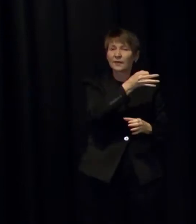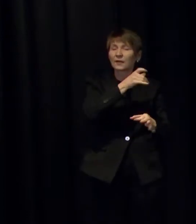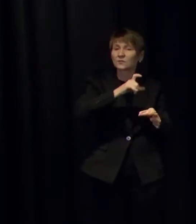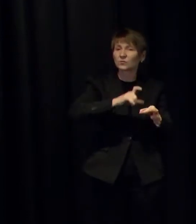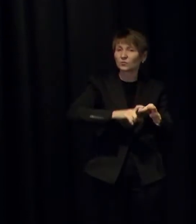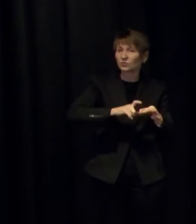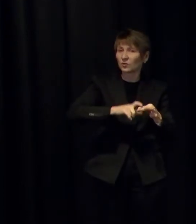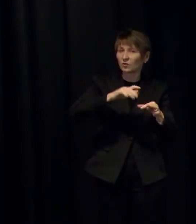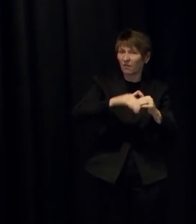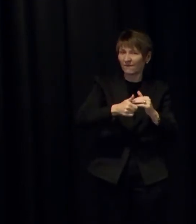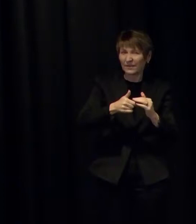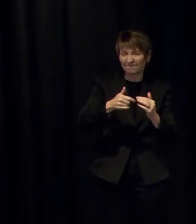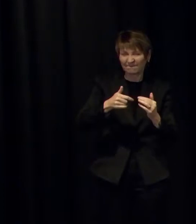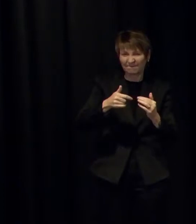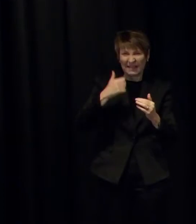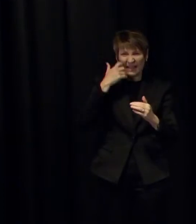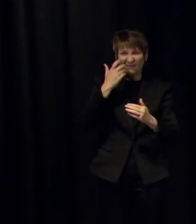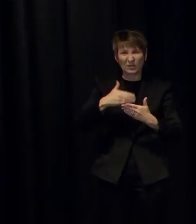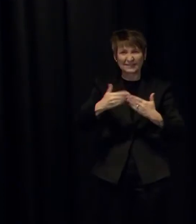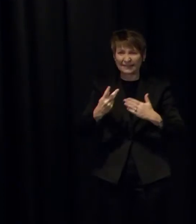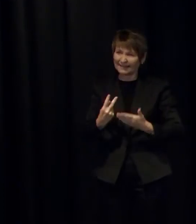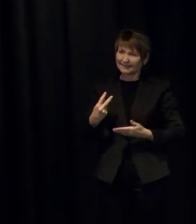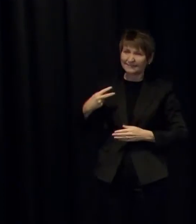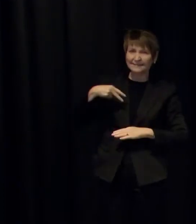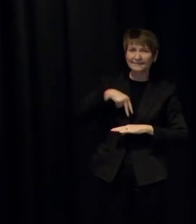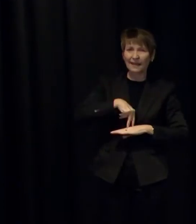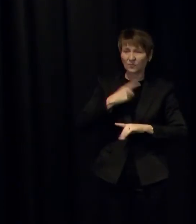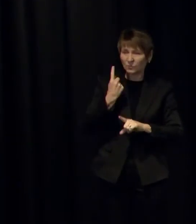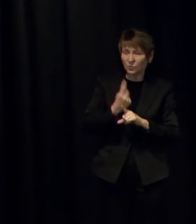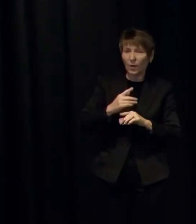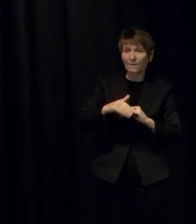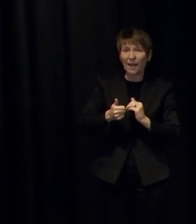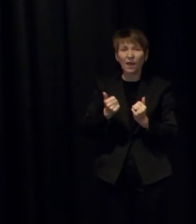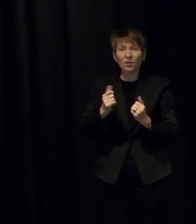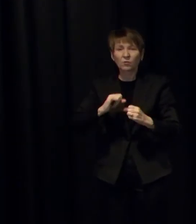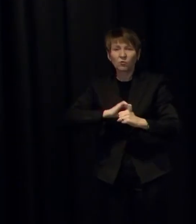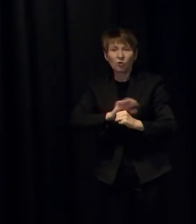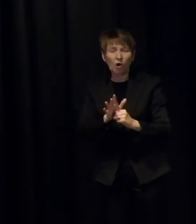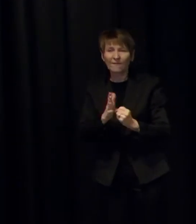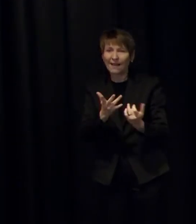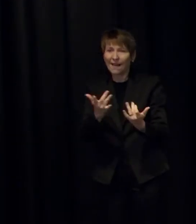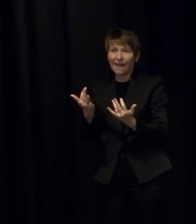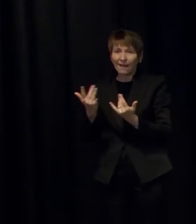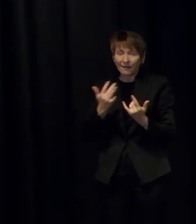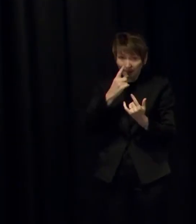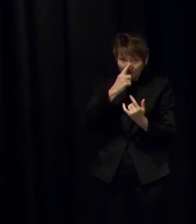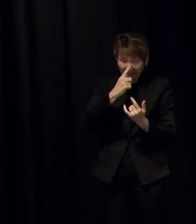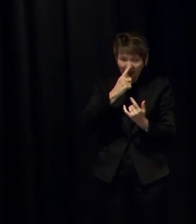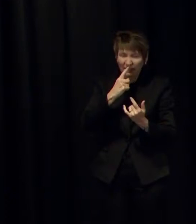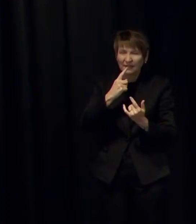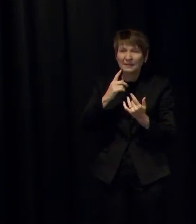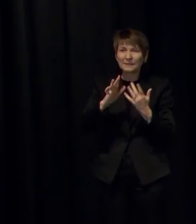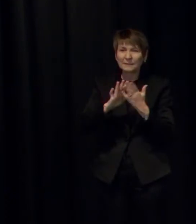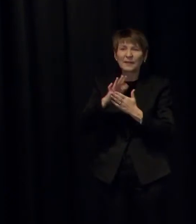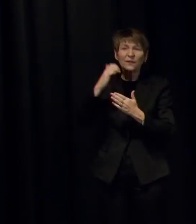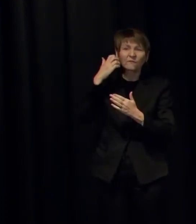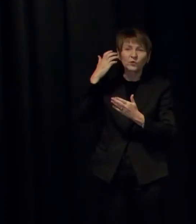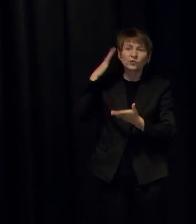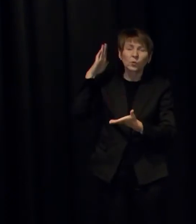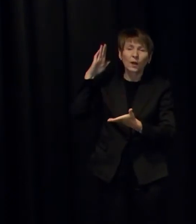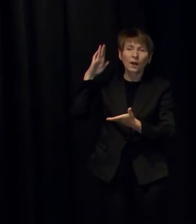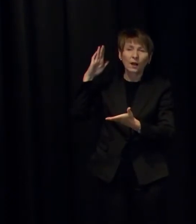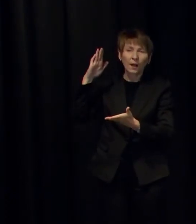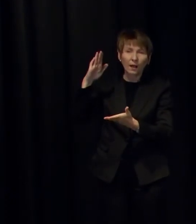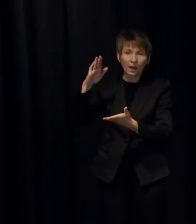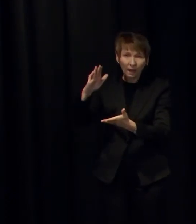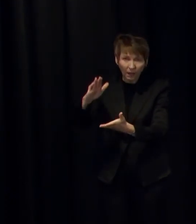immunity. But I guess, with the Doherty reopening plan, and again, with, your plans earlier on, we've always wanted as